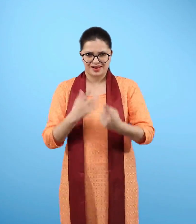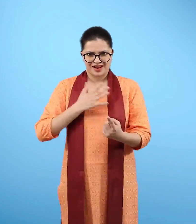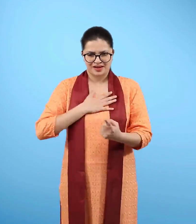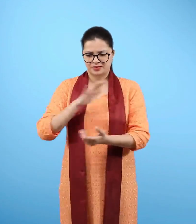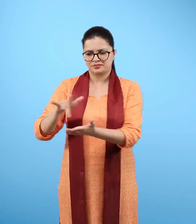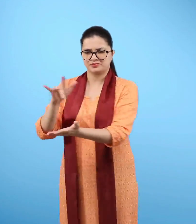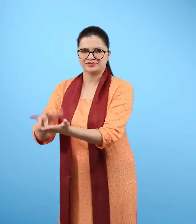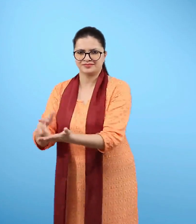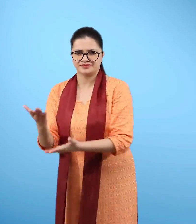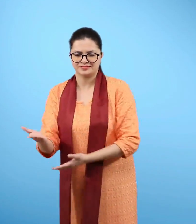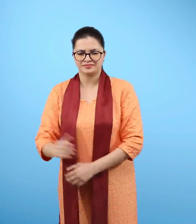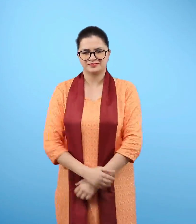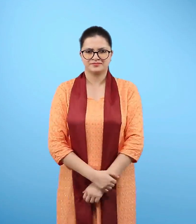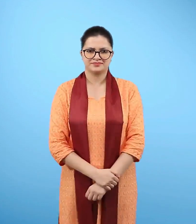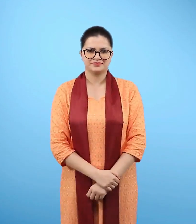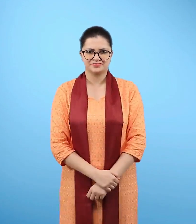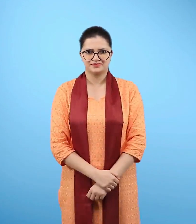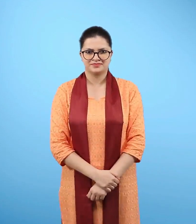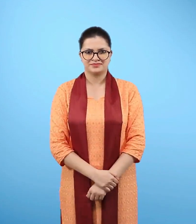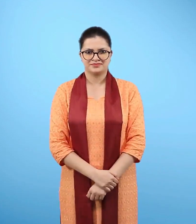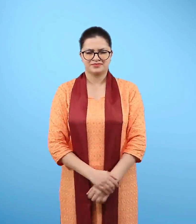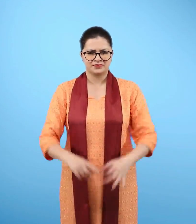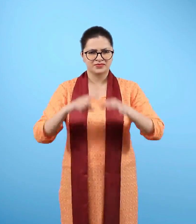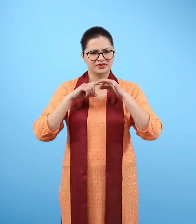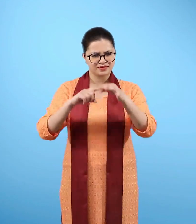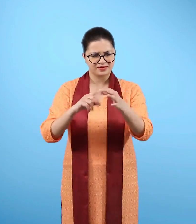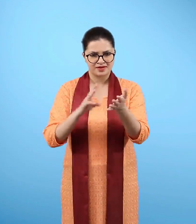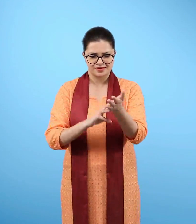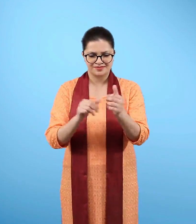Park in the same area, which has been starred.